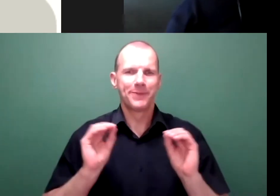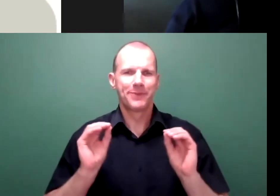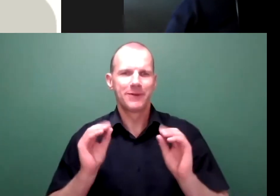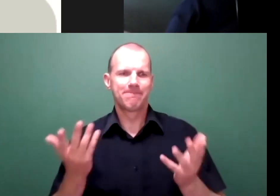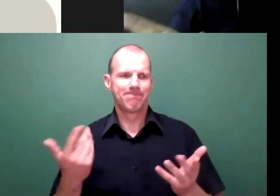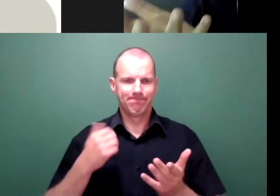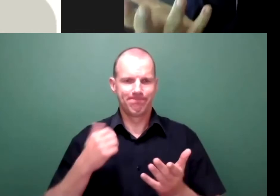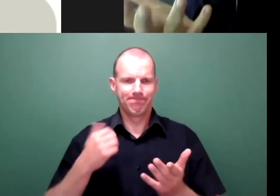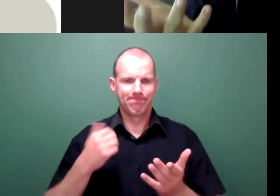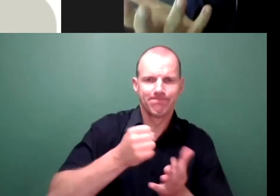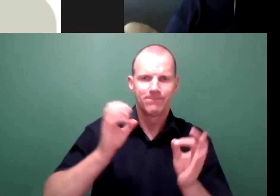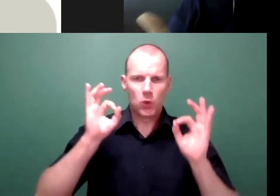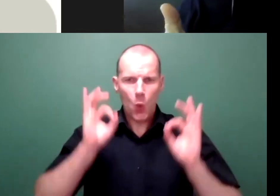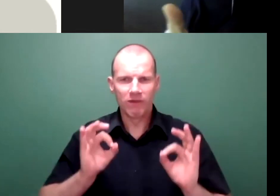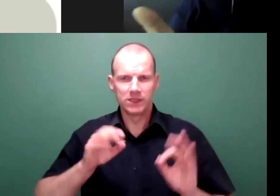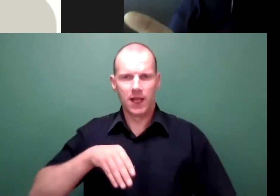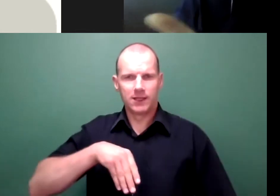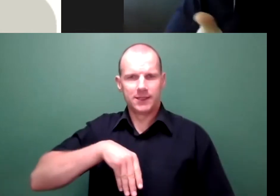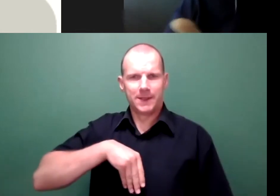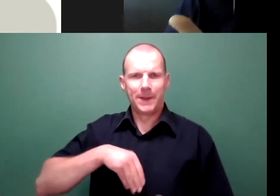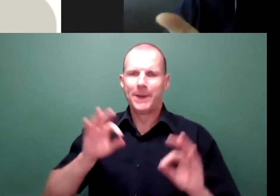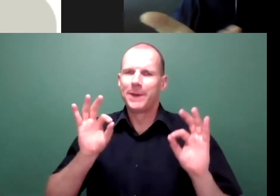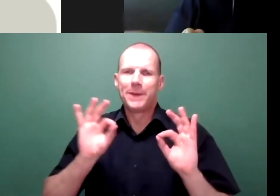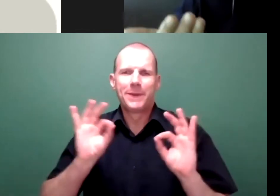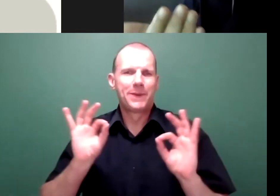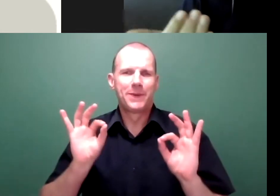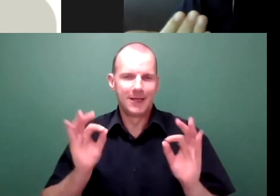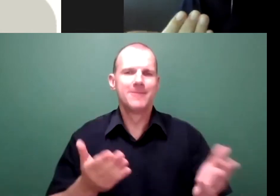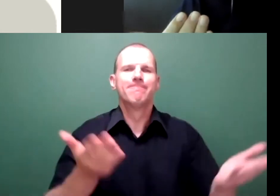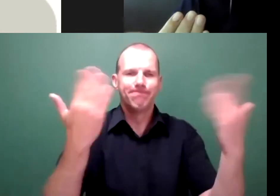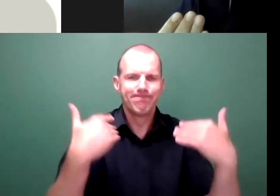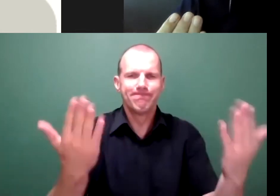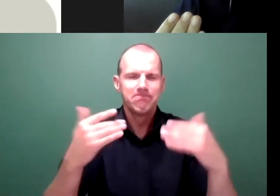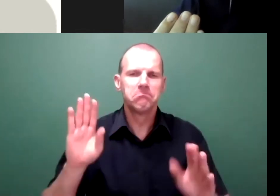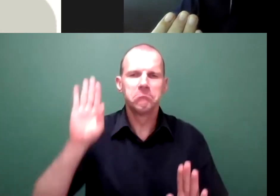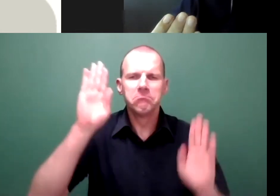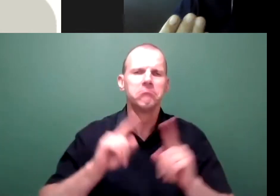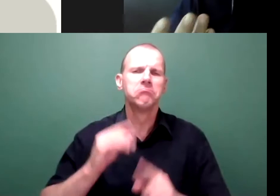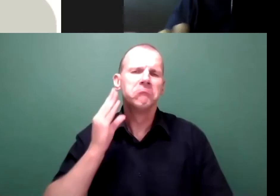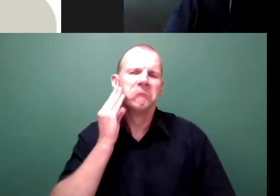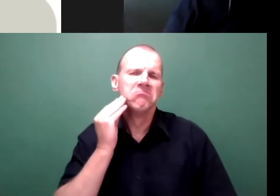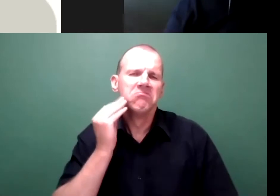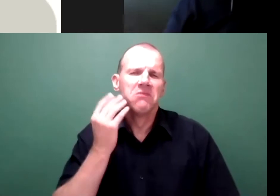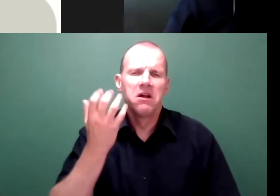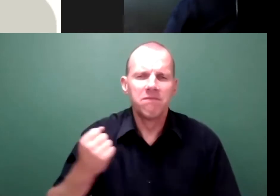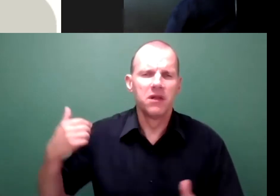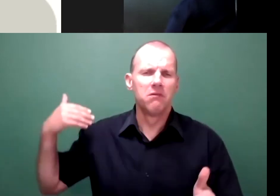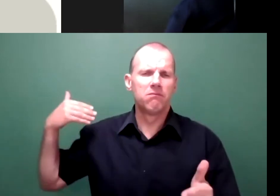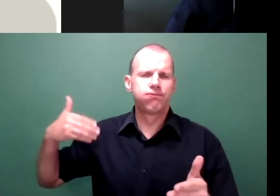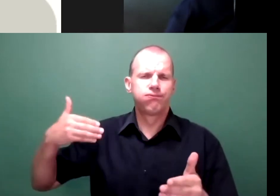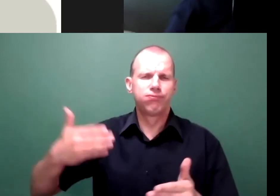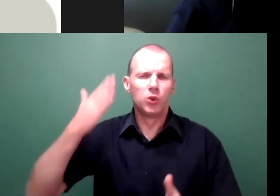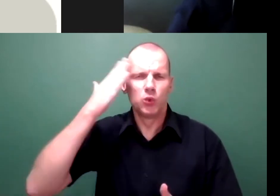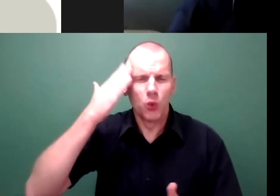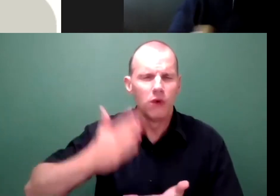the WASLI conference, we discussed, and people then said that there's no